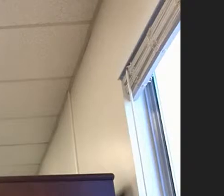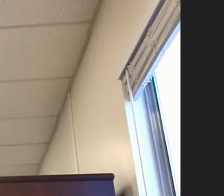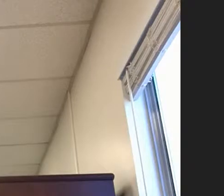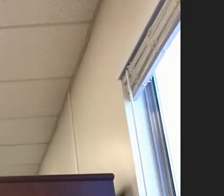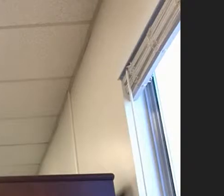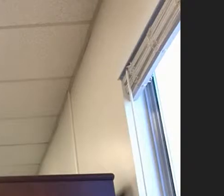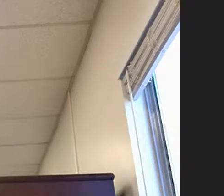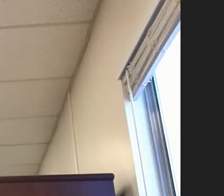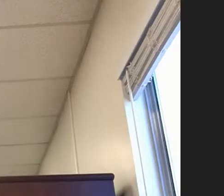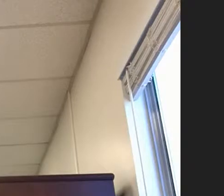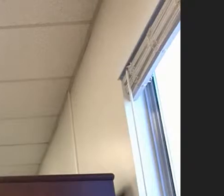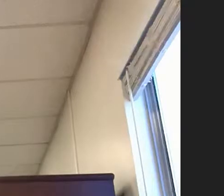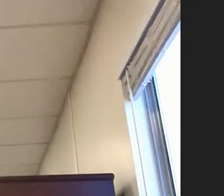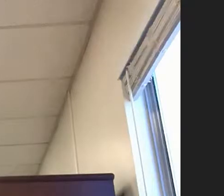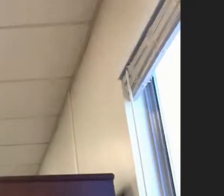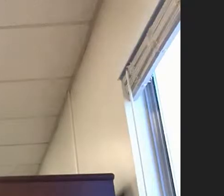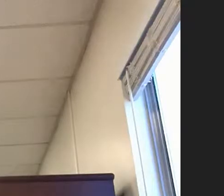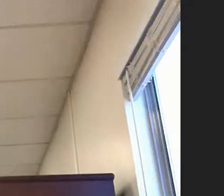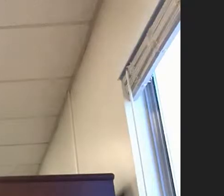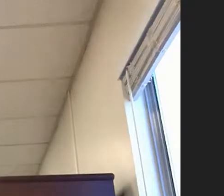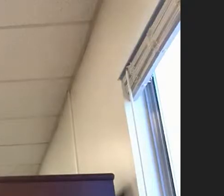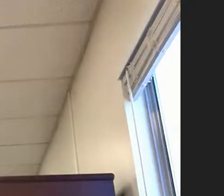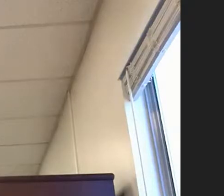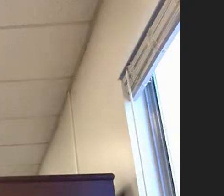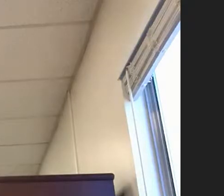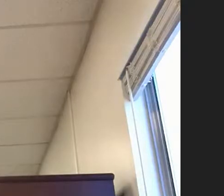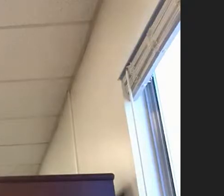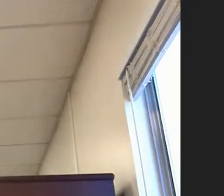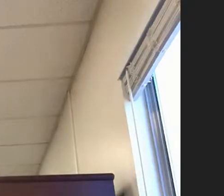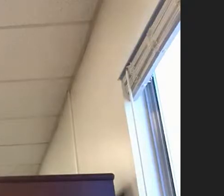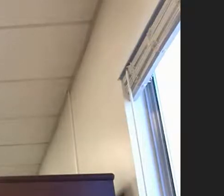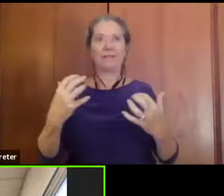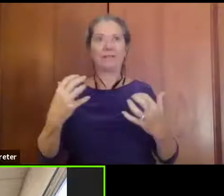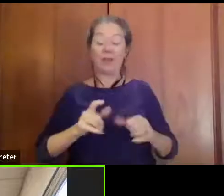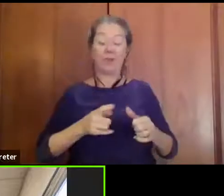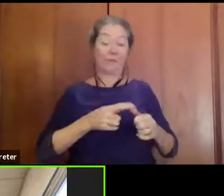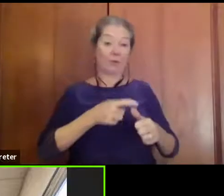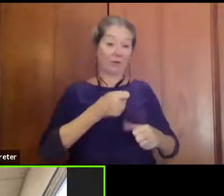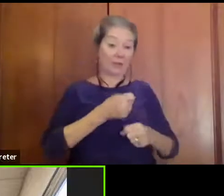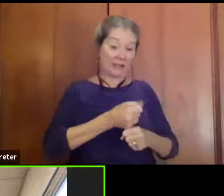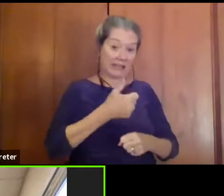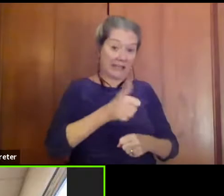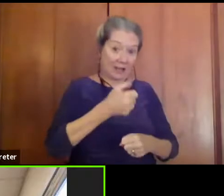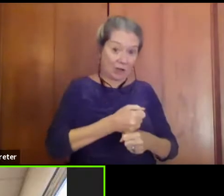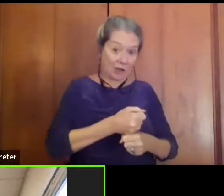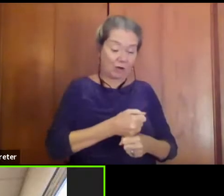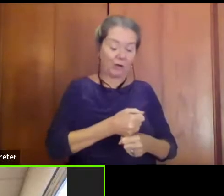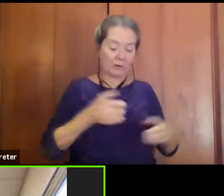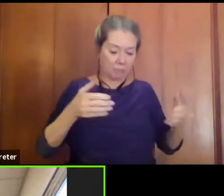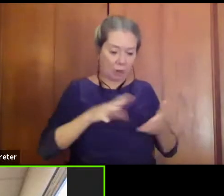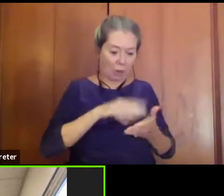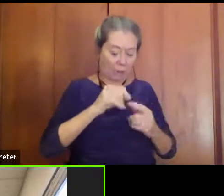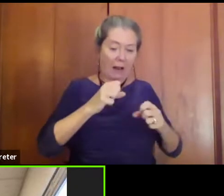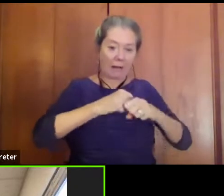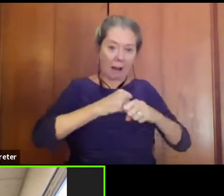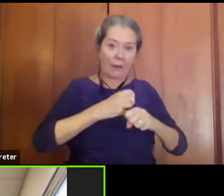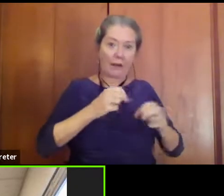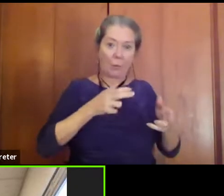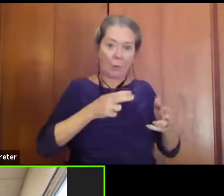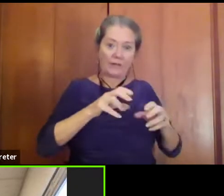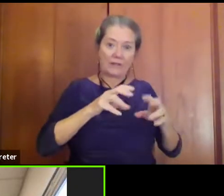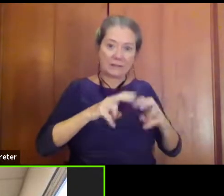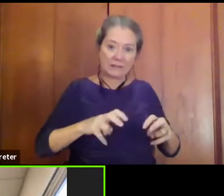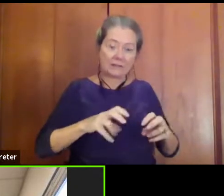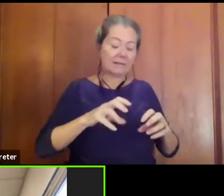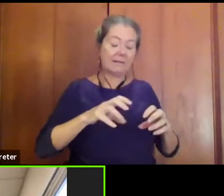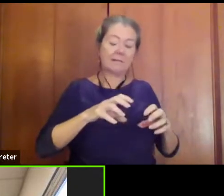University with a BS in mechanical engineering. The first 10 years of his career were spent learning about combat and weapon systems, analysis and